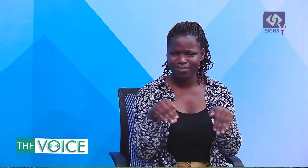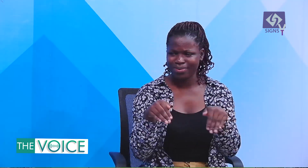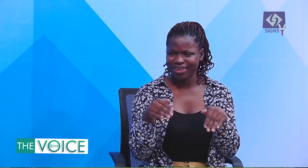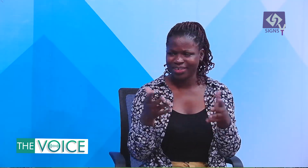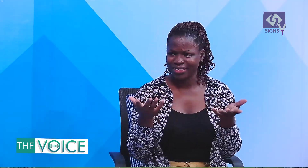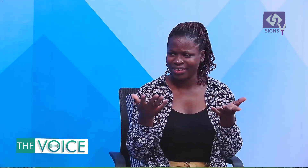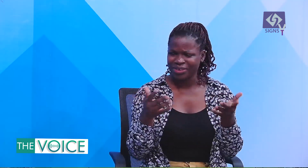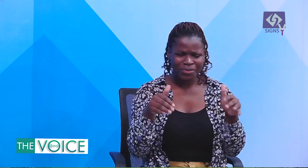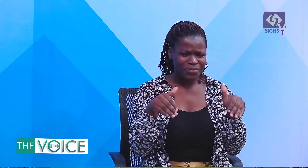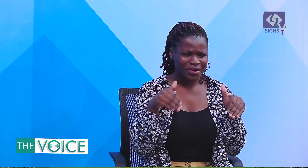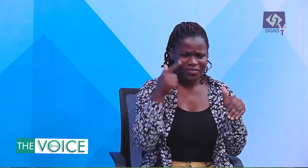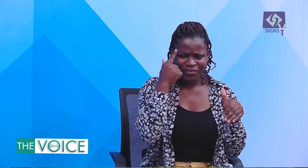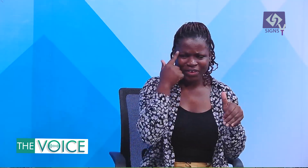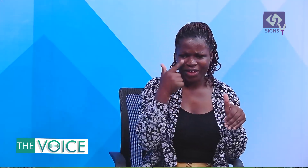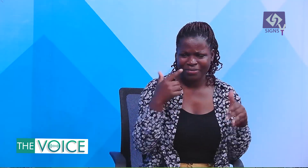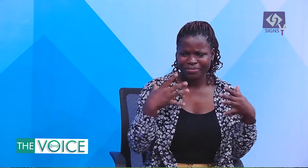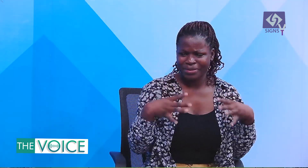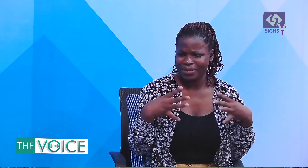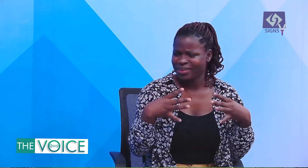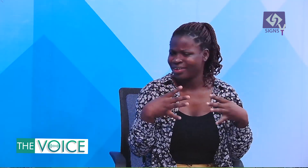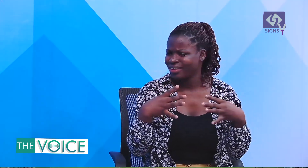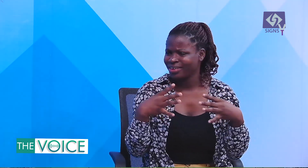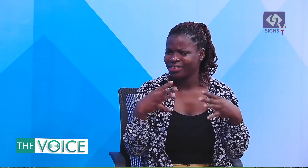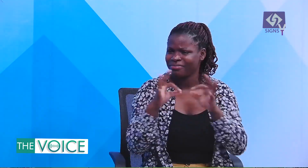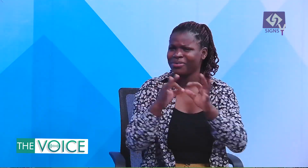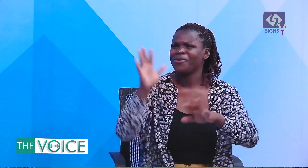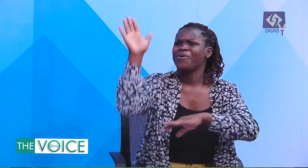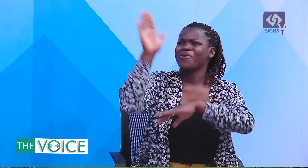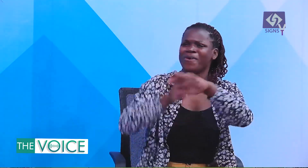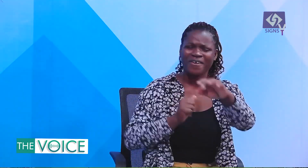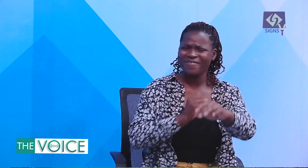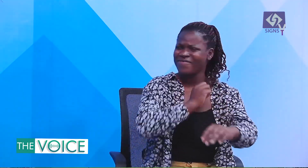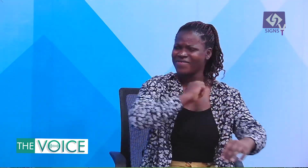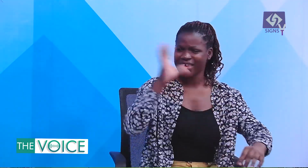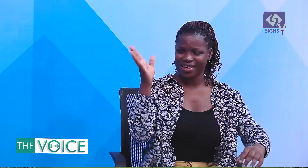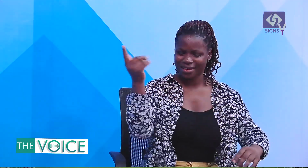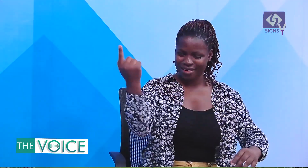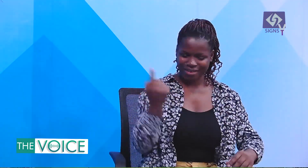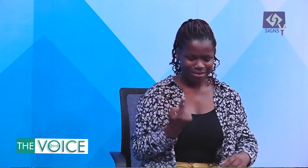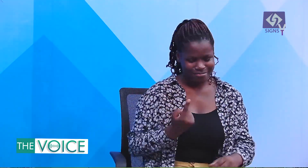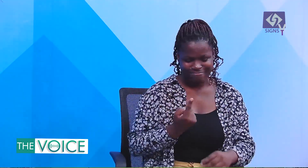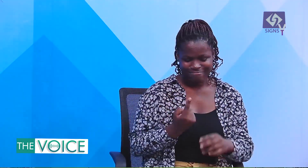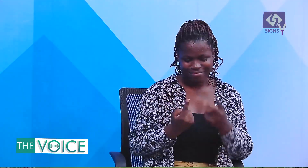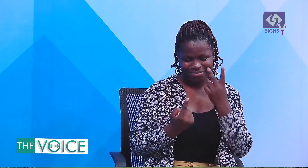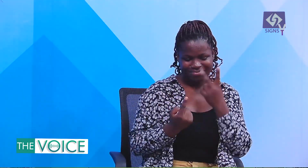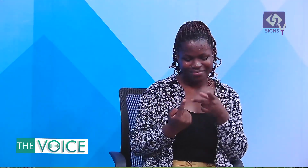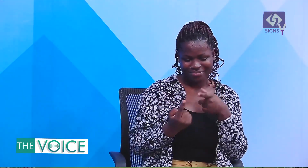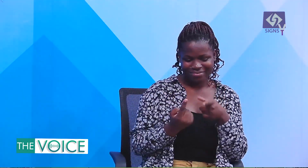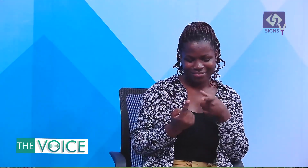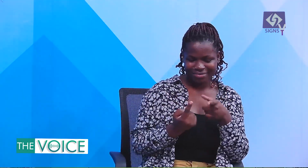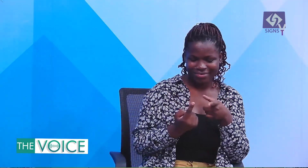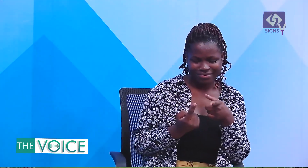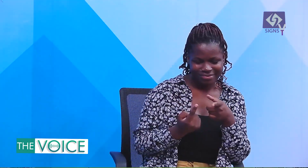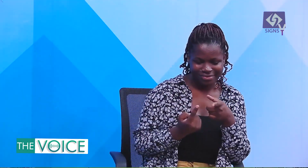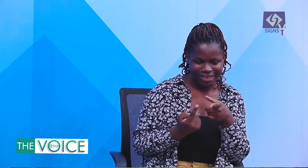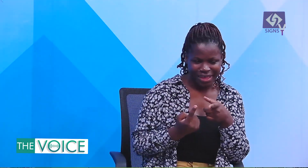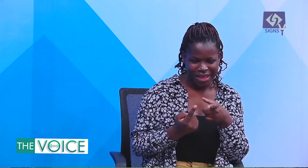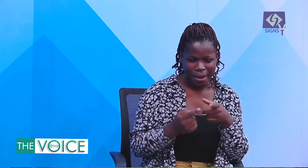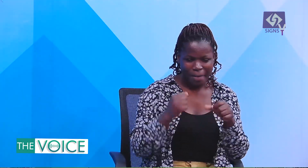services, some can't, some will ask you to wait. You have to call quite a number of people for them to